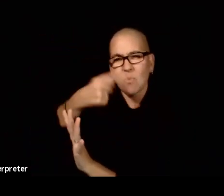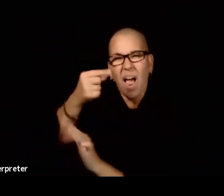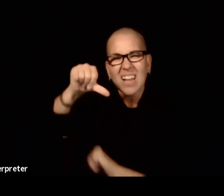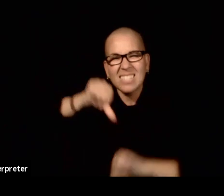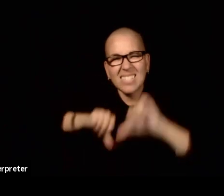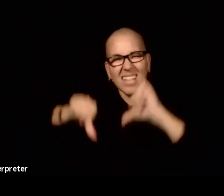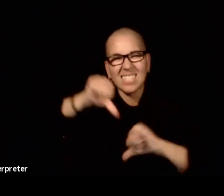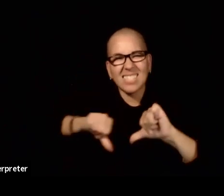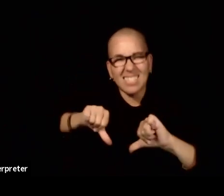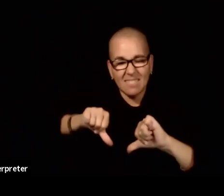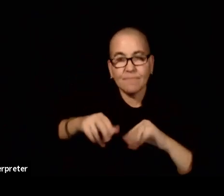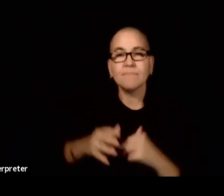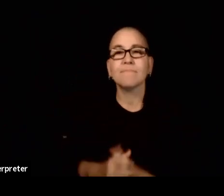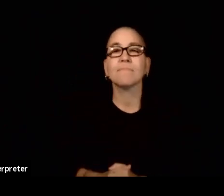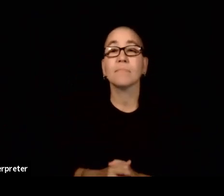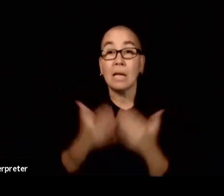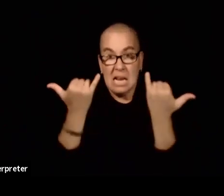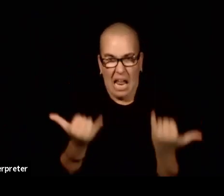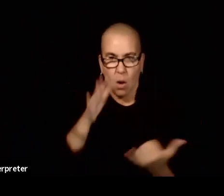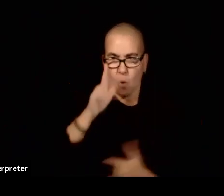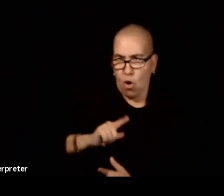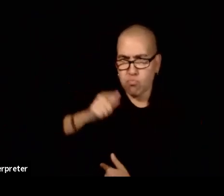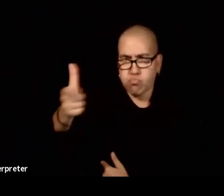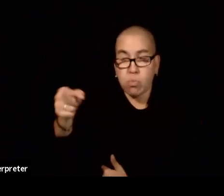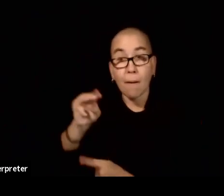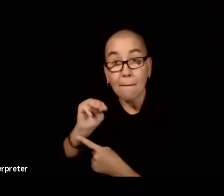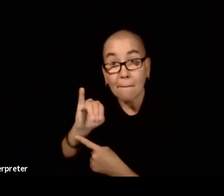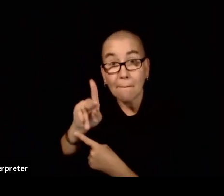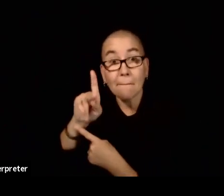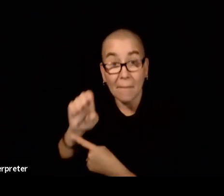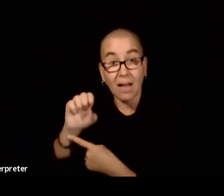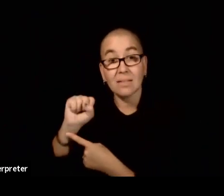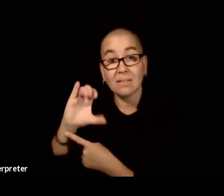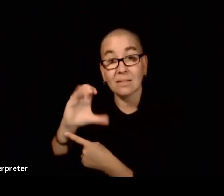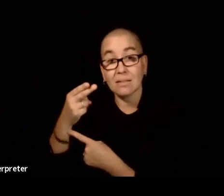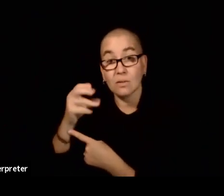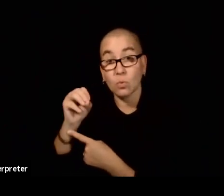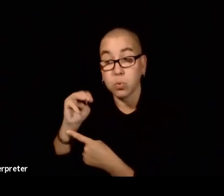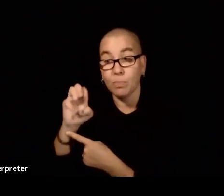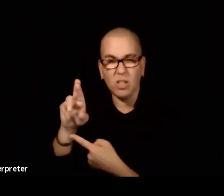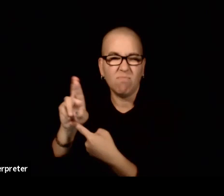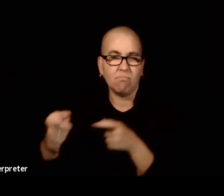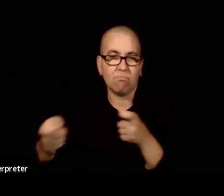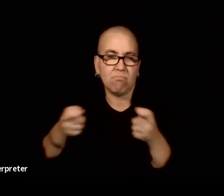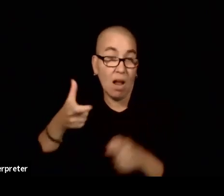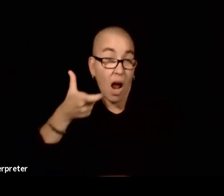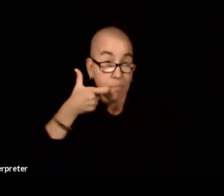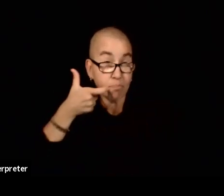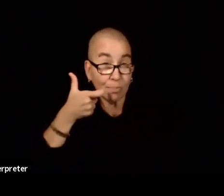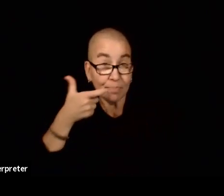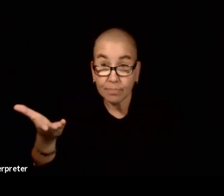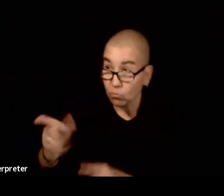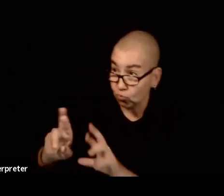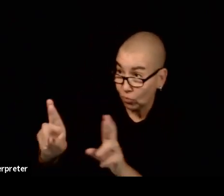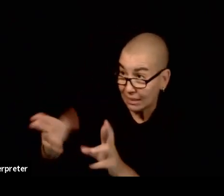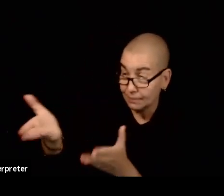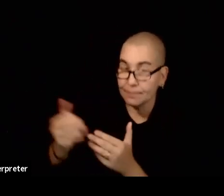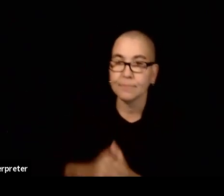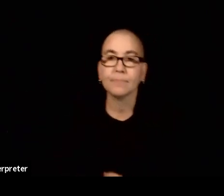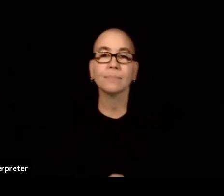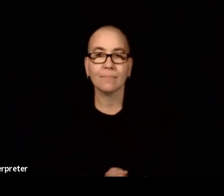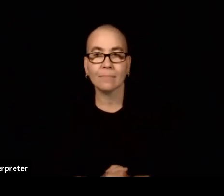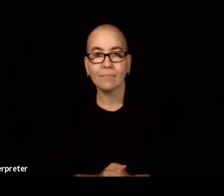Q&A. Thank you, Commissioner. Operator, I think we're ready to take questions. Thank you, ladies and gentlemen. If you wish to ask